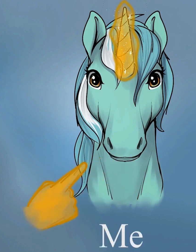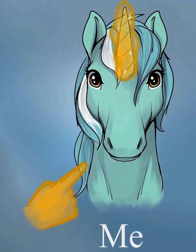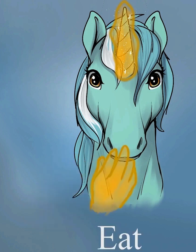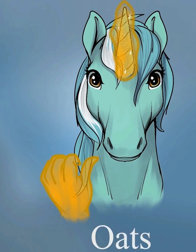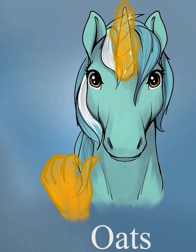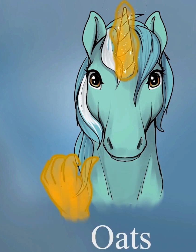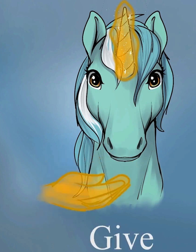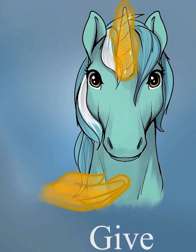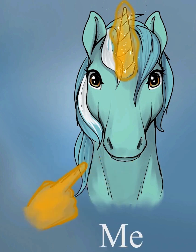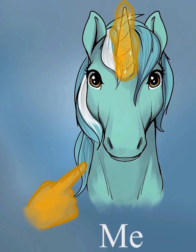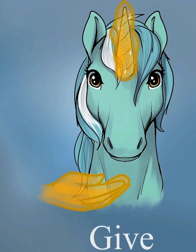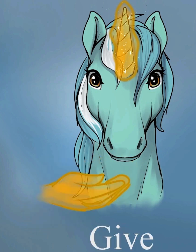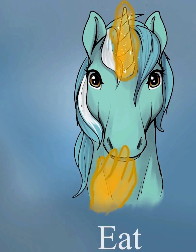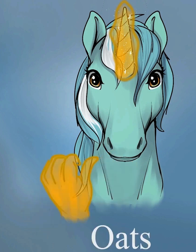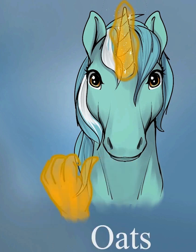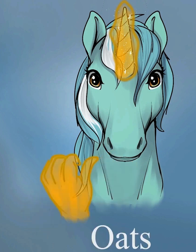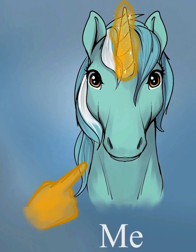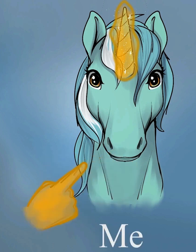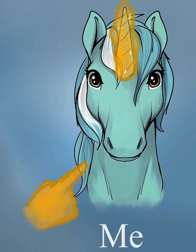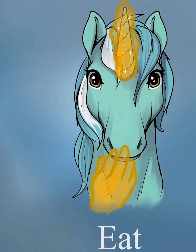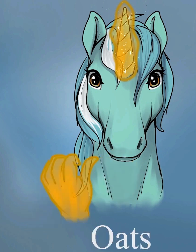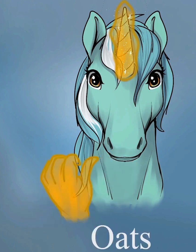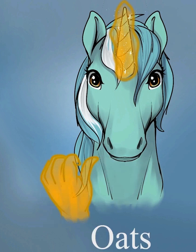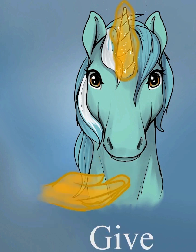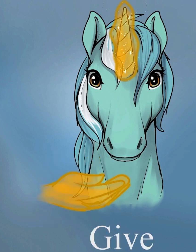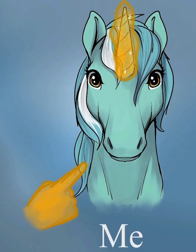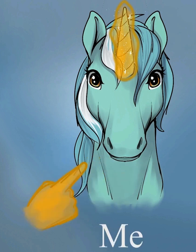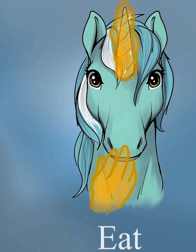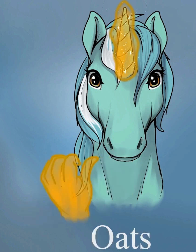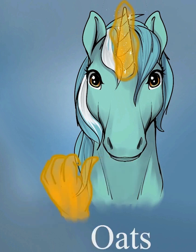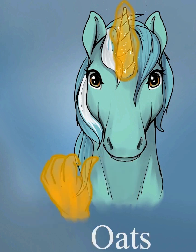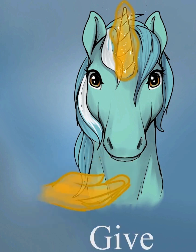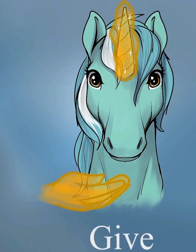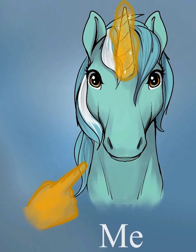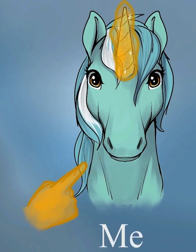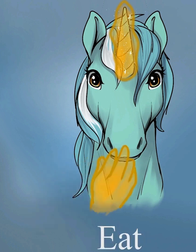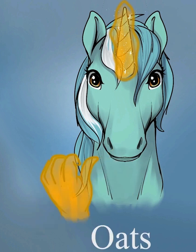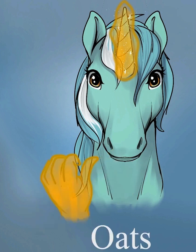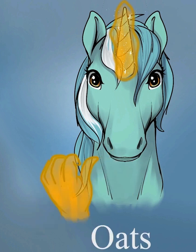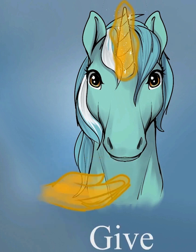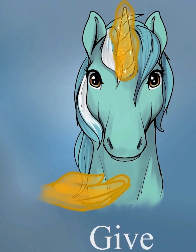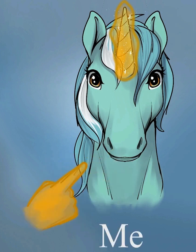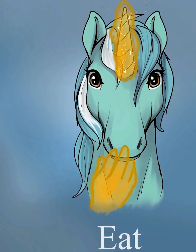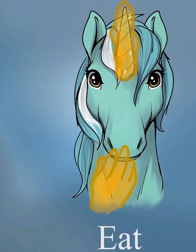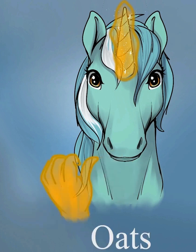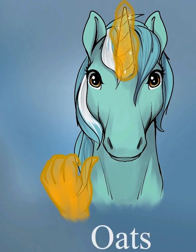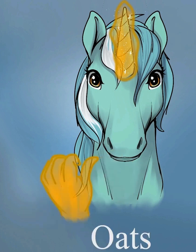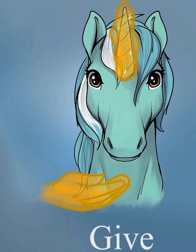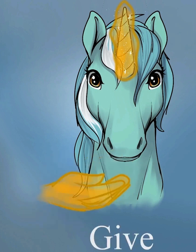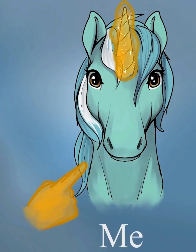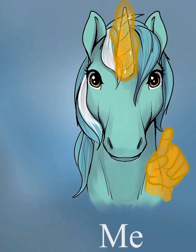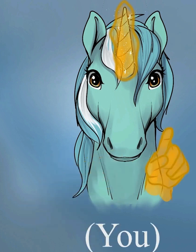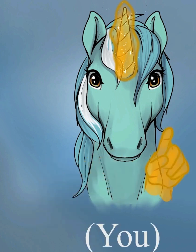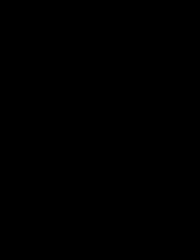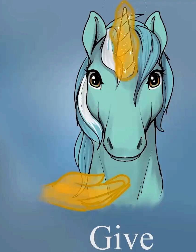me oats, give me, give me oats, me oats, give me oats, give me oats, give me oats, give me you. Give